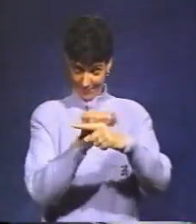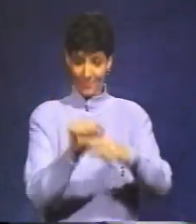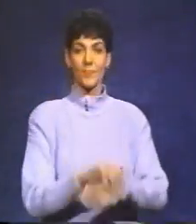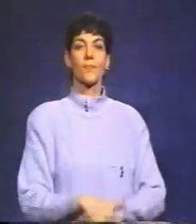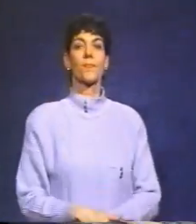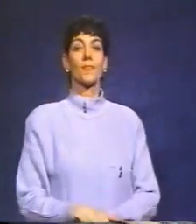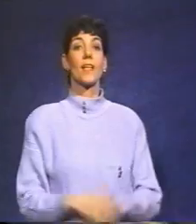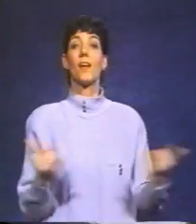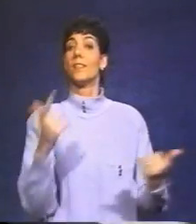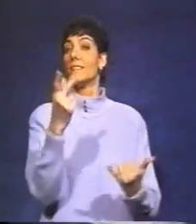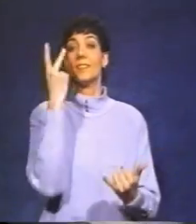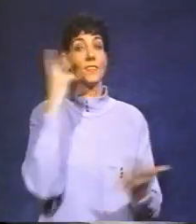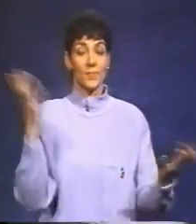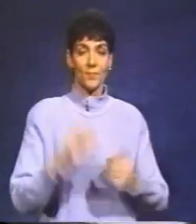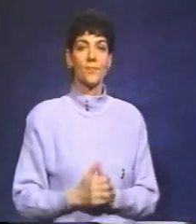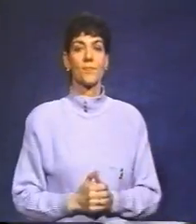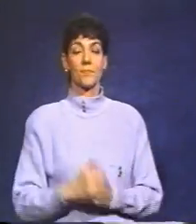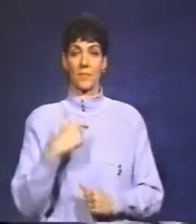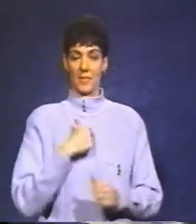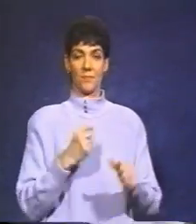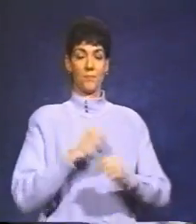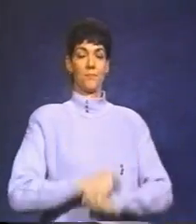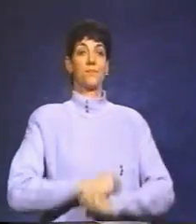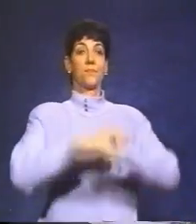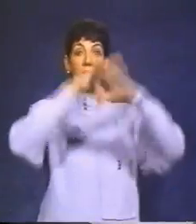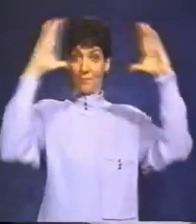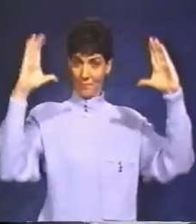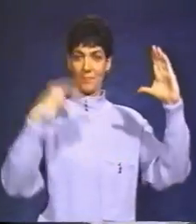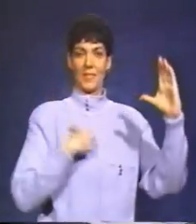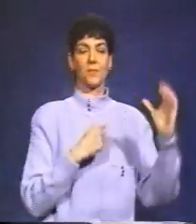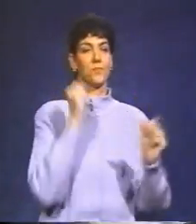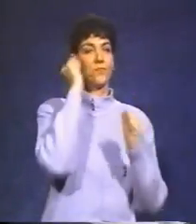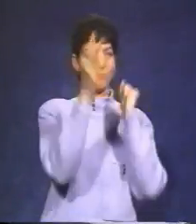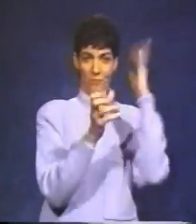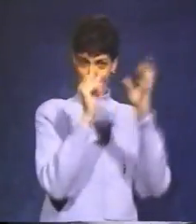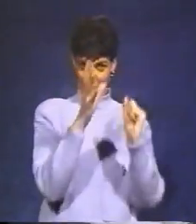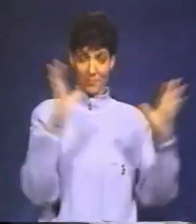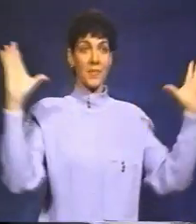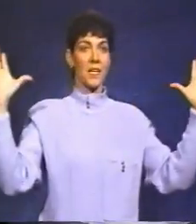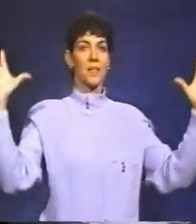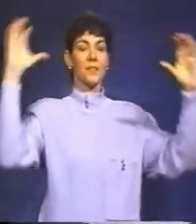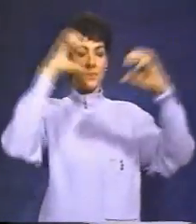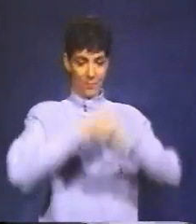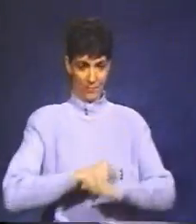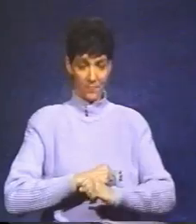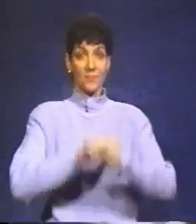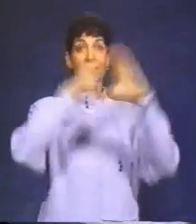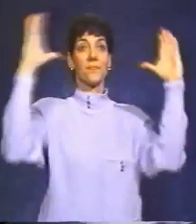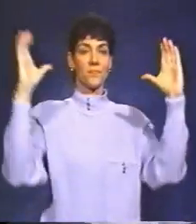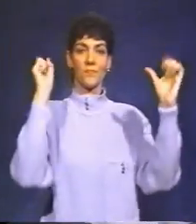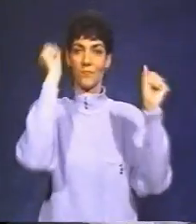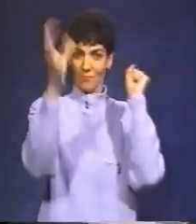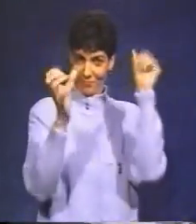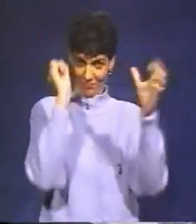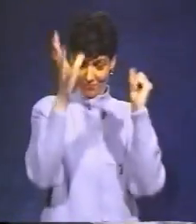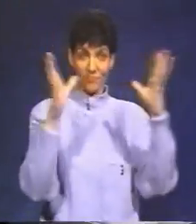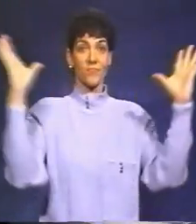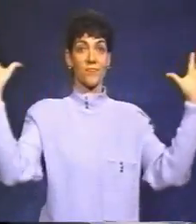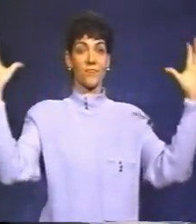In this multiple choice section, you will see me sign 3 sentences in a set. In each set, only one